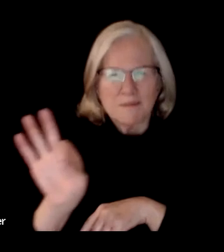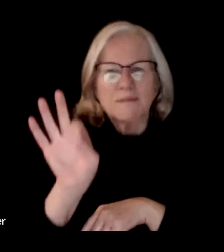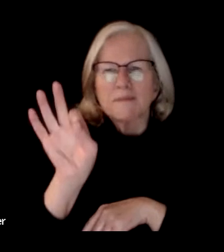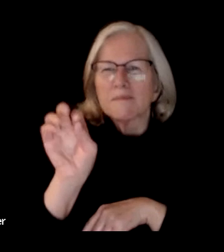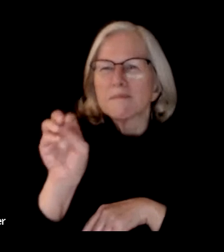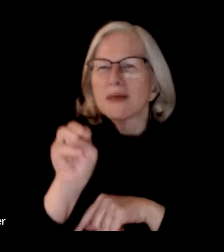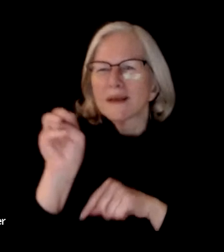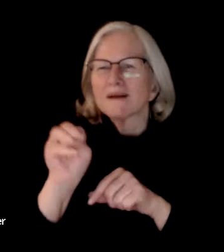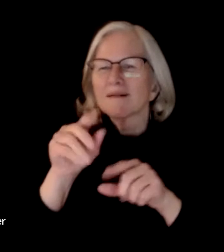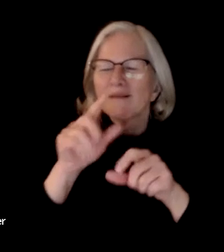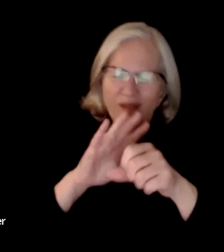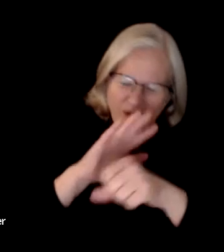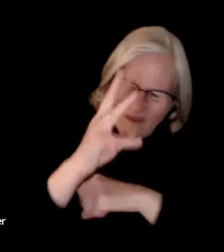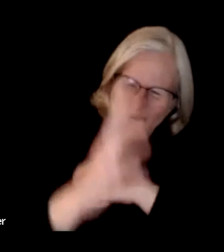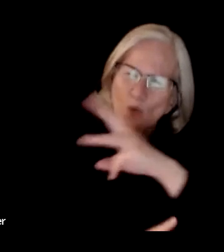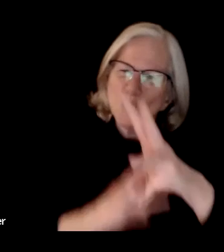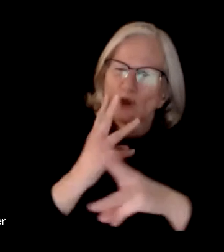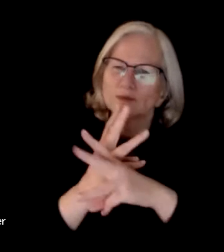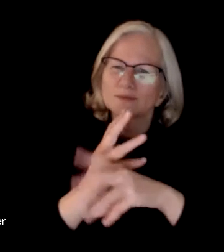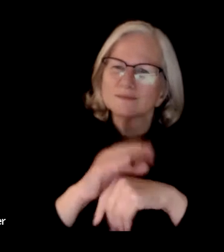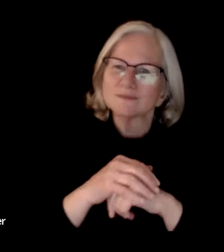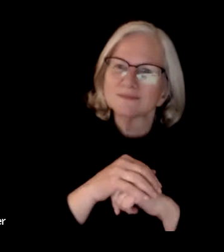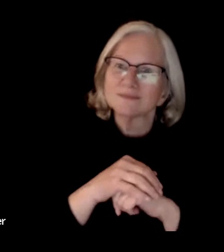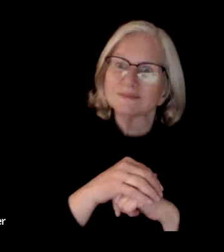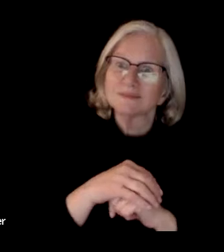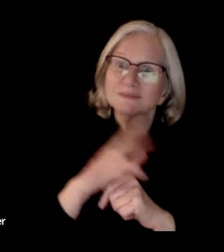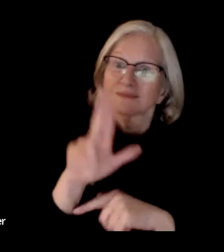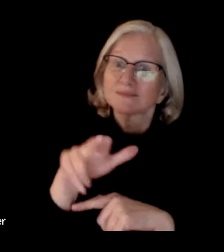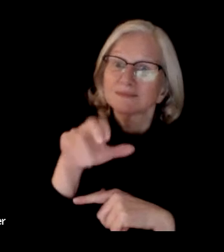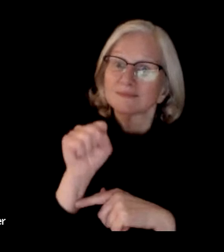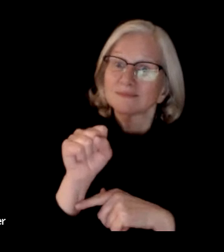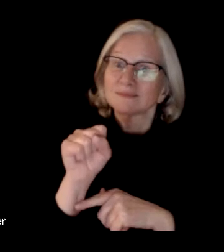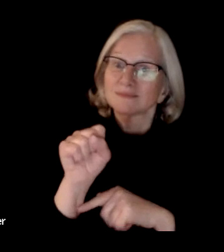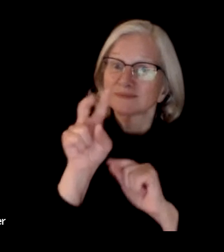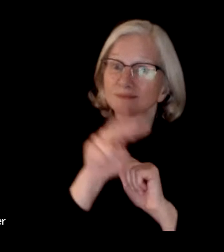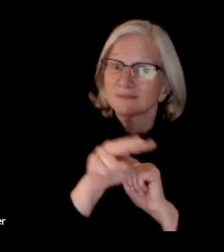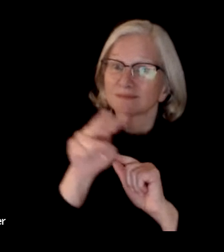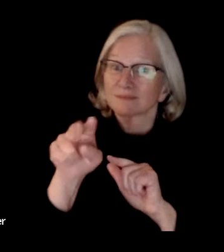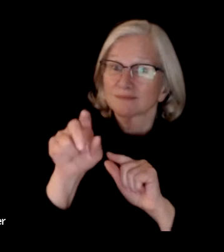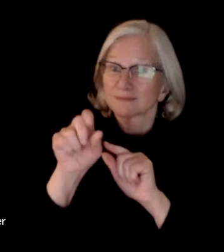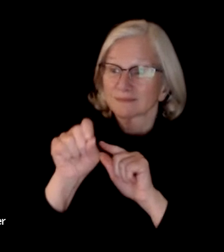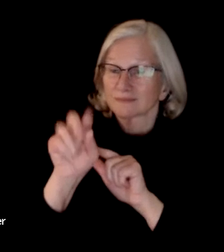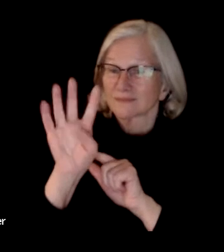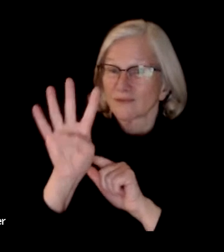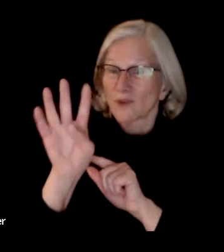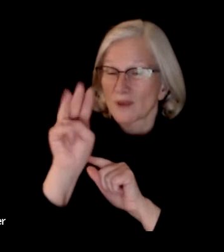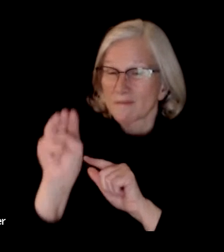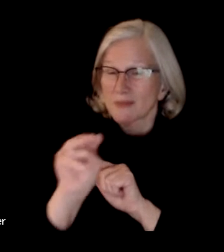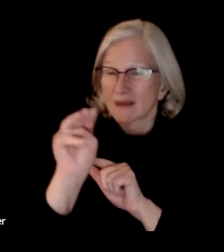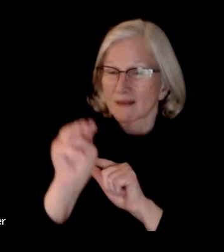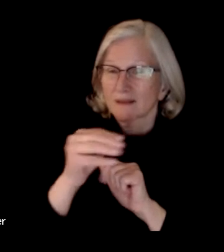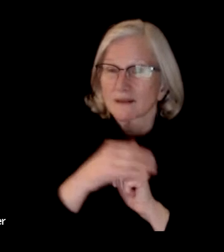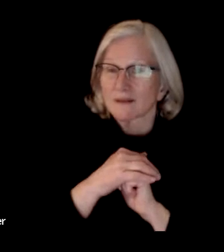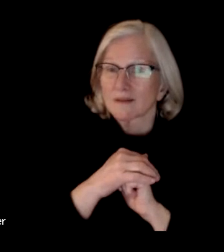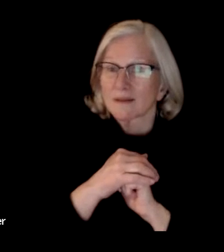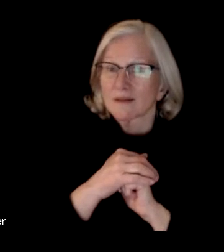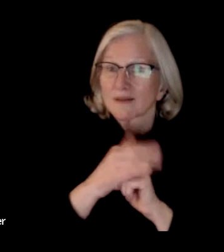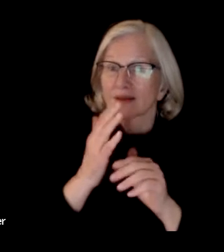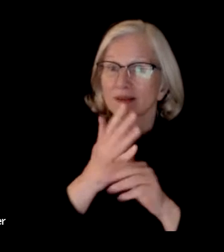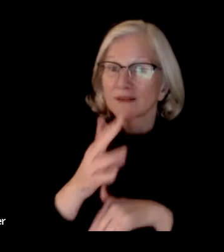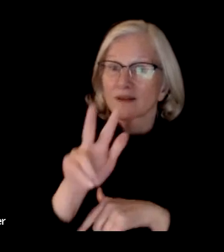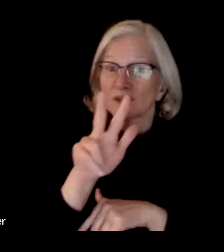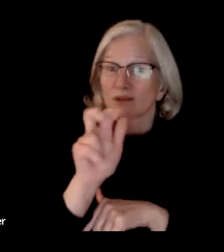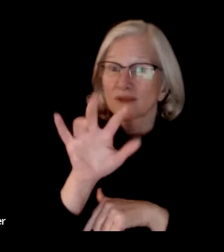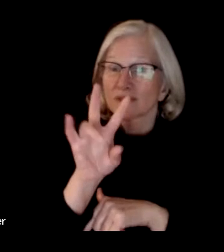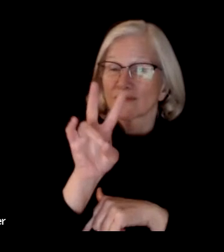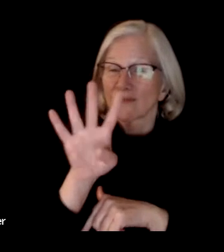the United States, we're now more than 22.4 million cases and over 374,000 deaths in